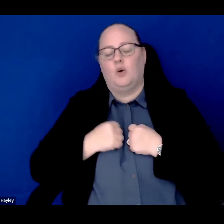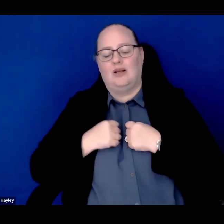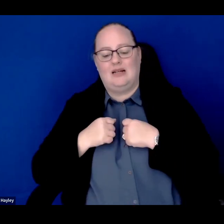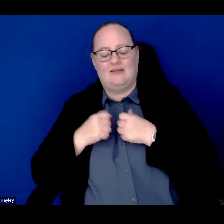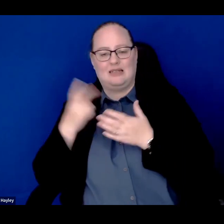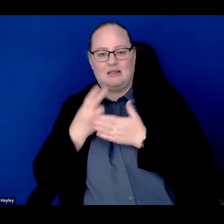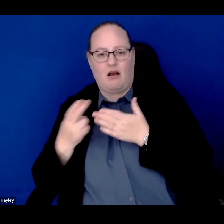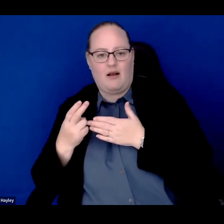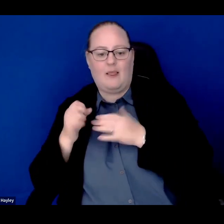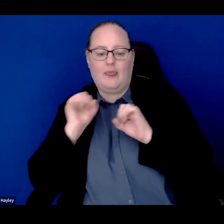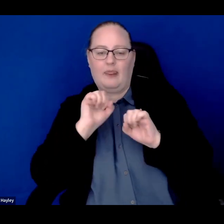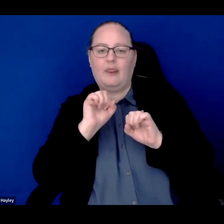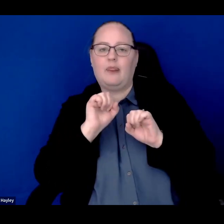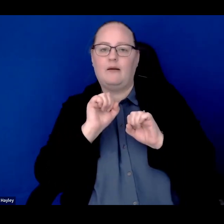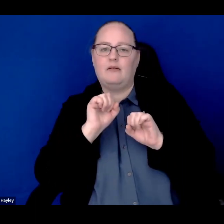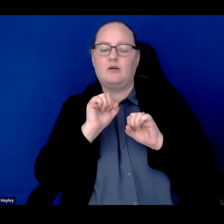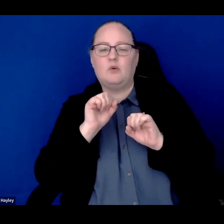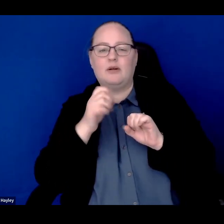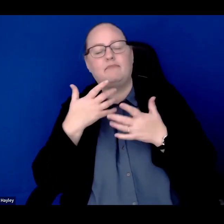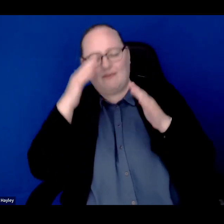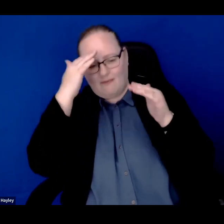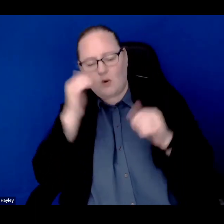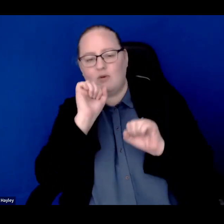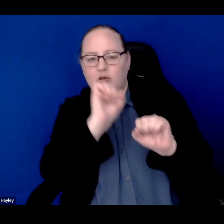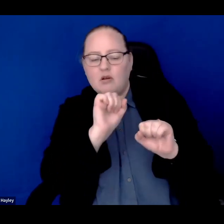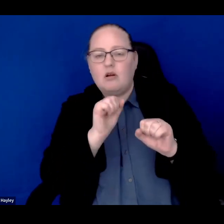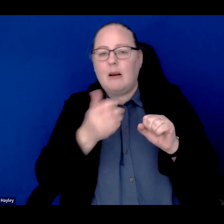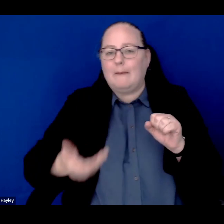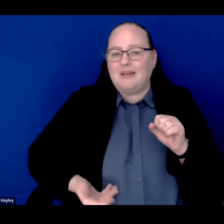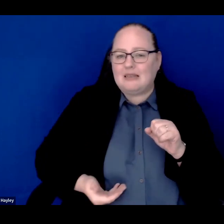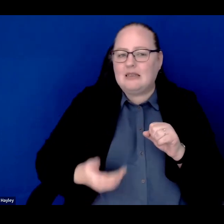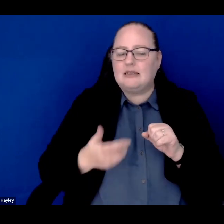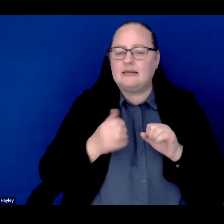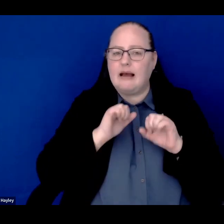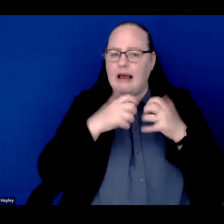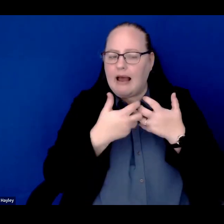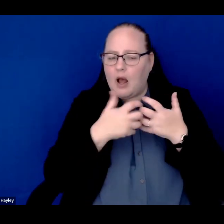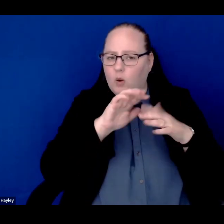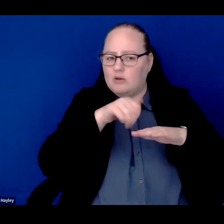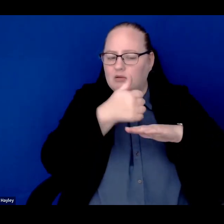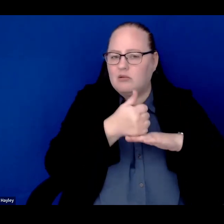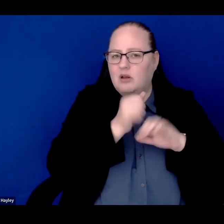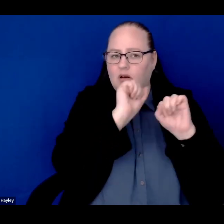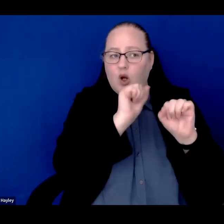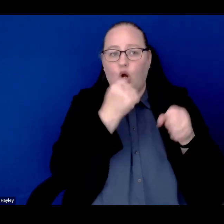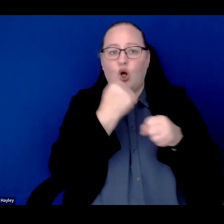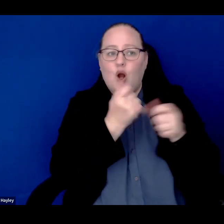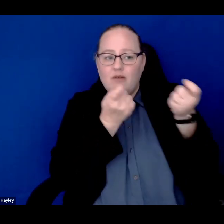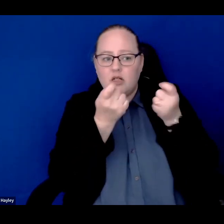businesses themselves. So we ask, what's your purpose? How are you networked? How are you governed? Who makes decisions? How are you